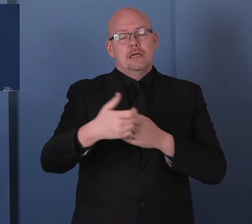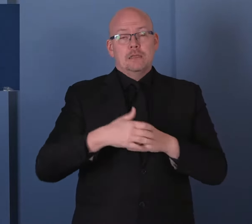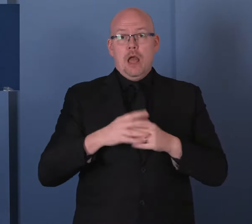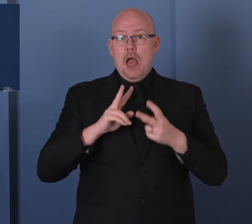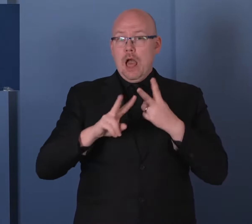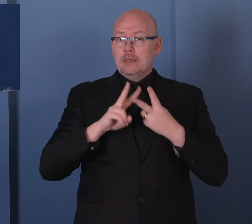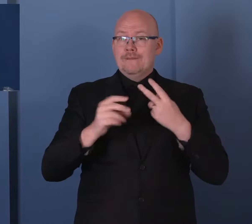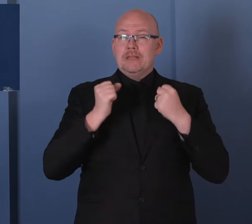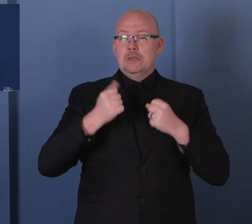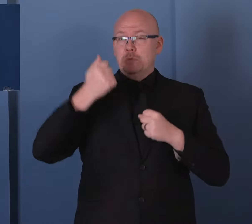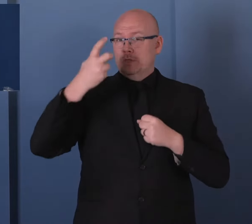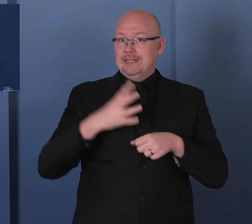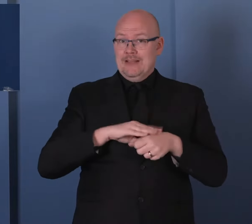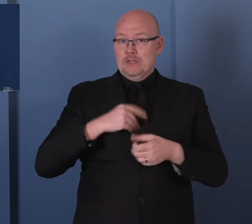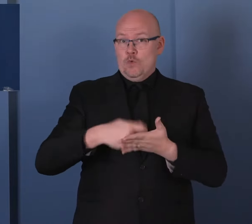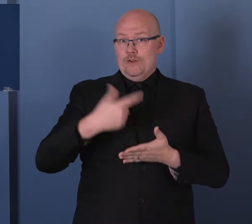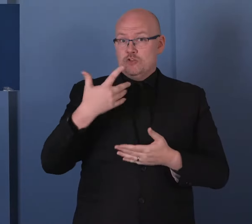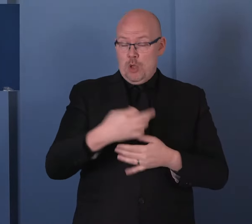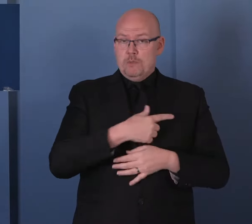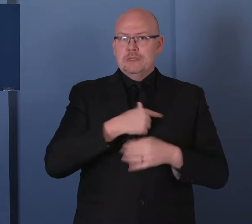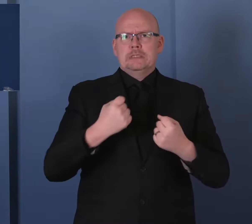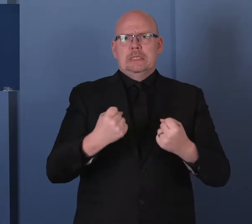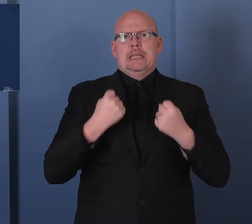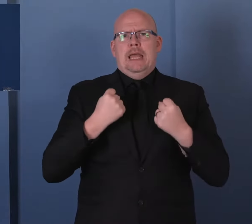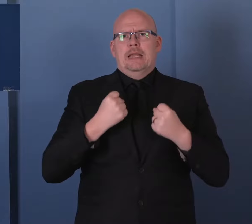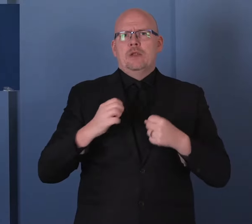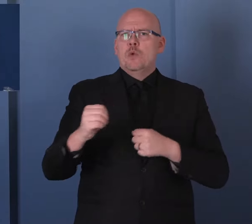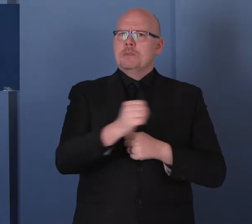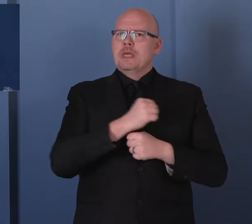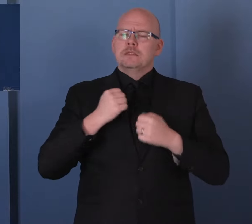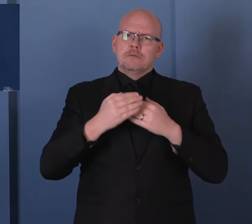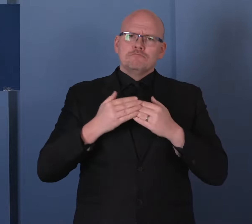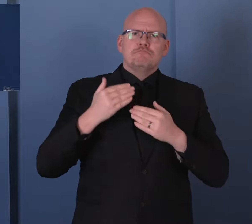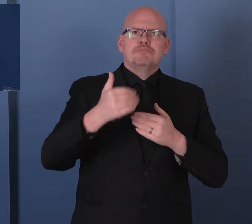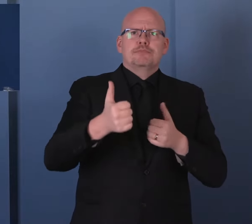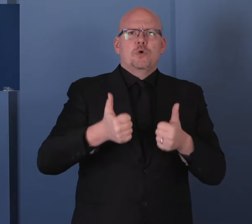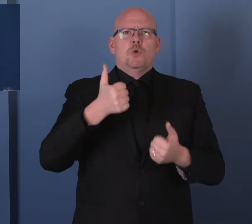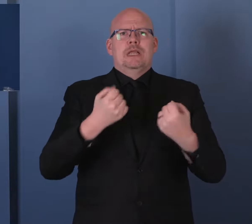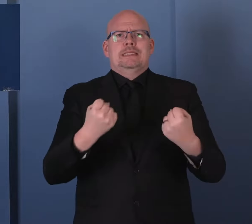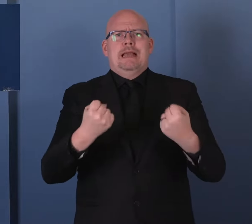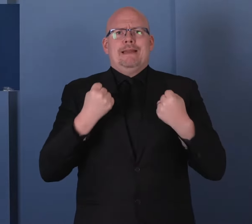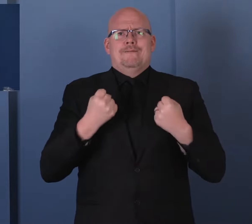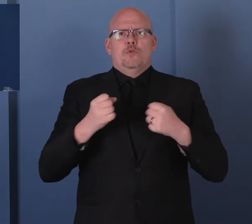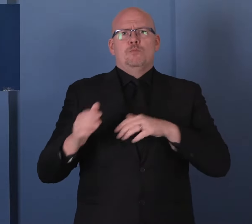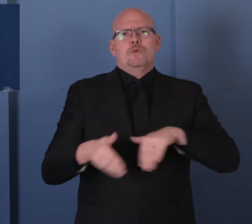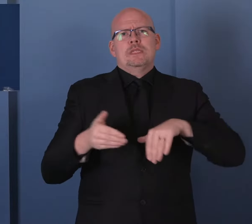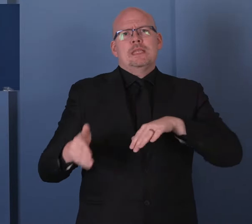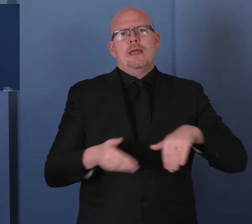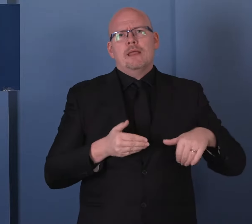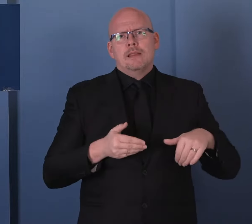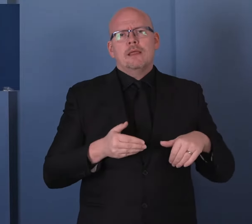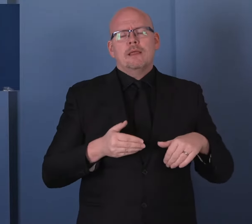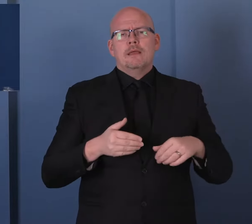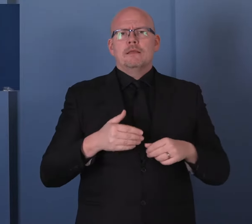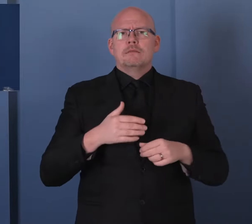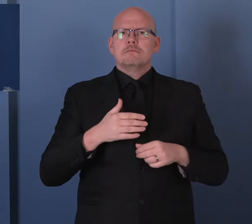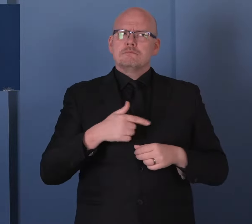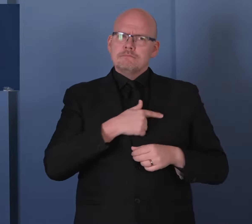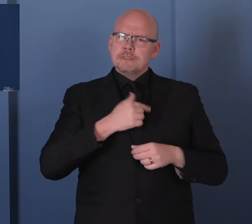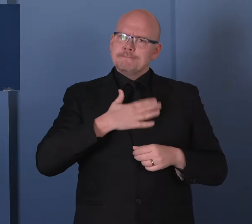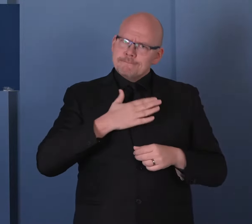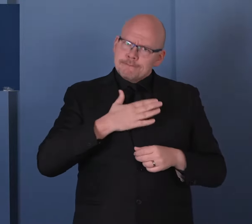Swedish presidency is to strengthen European long-term competitiveness and productivity. That is to make